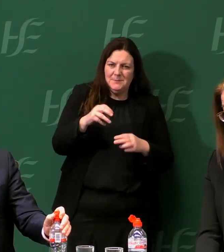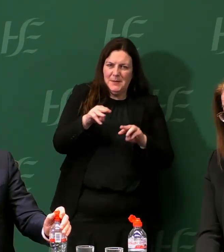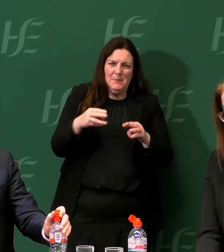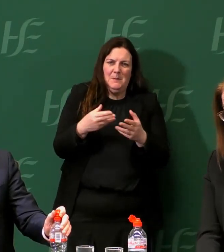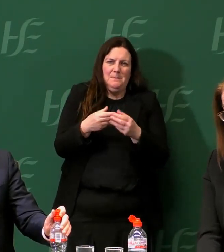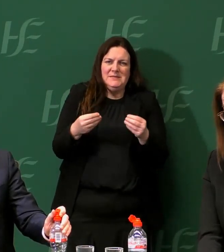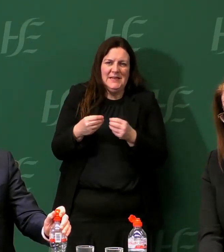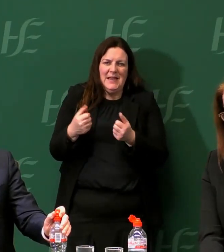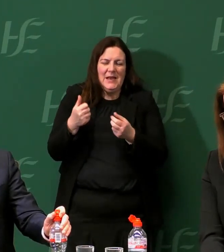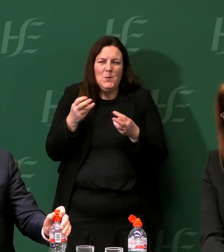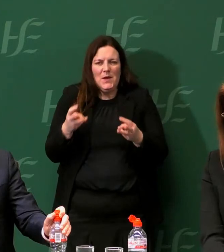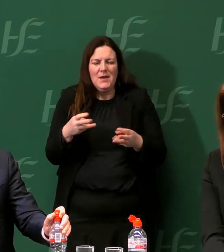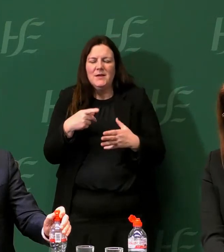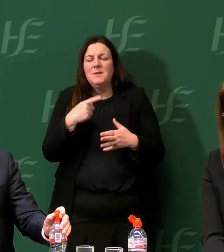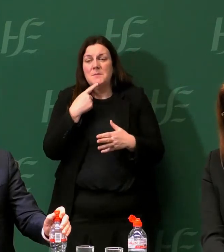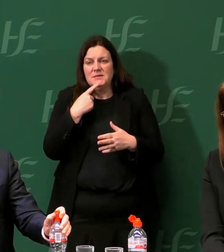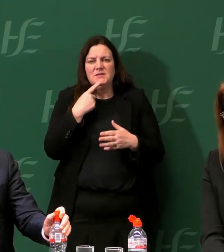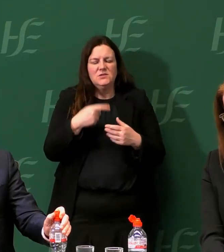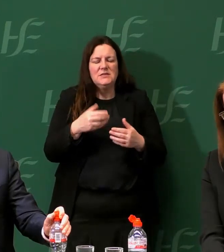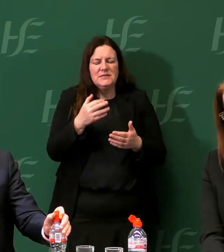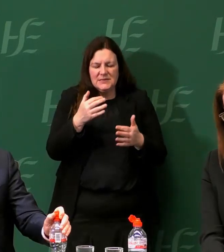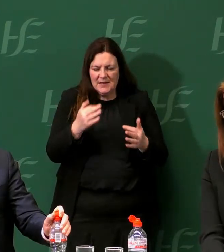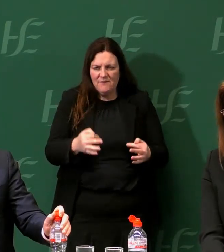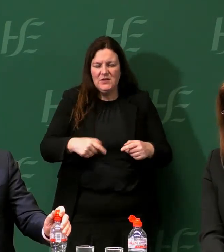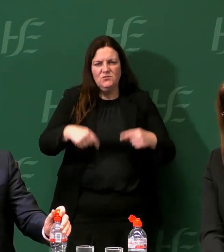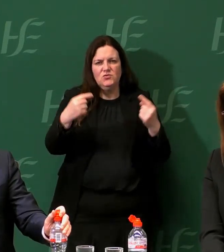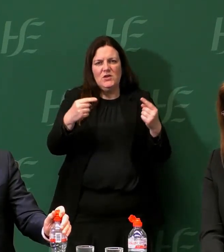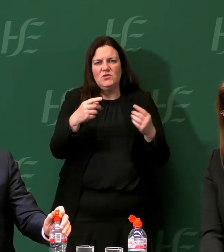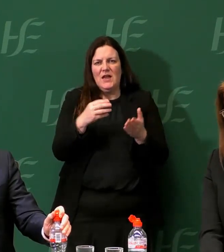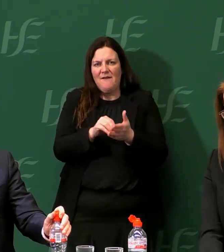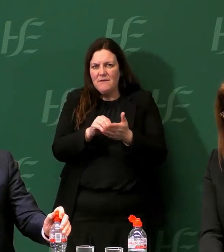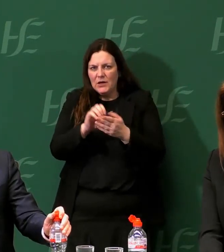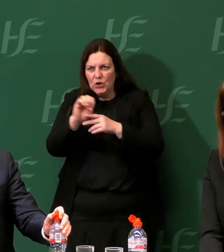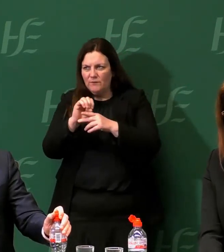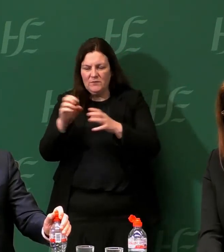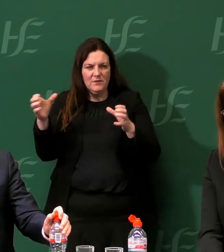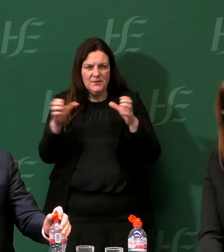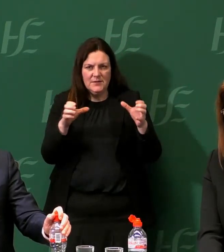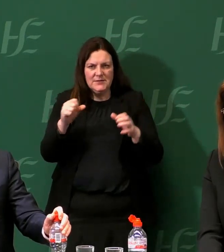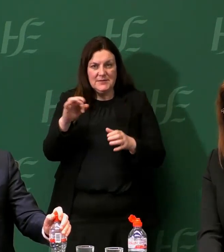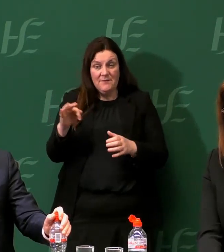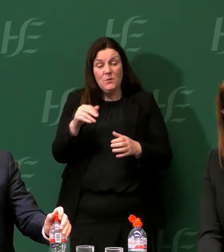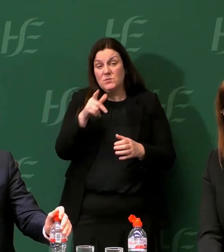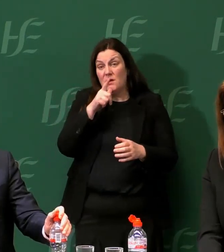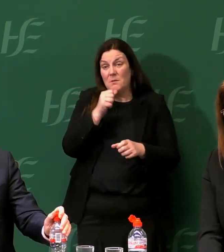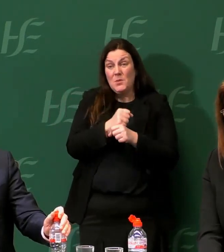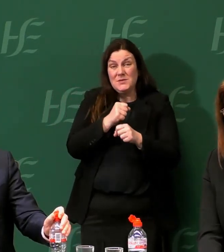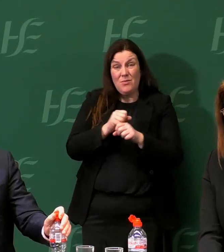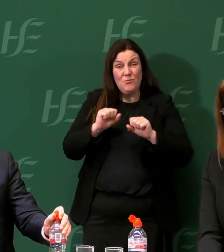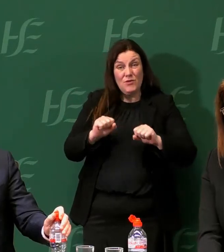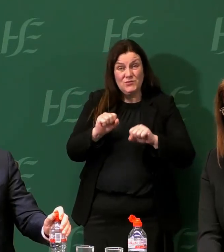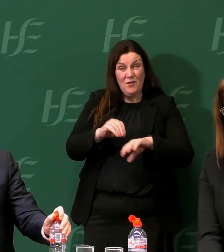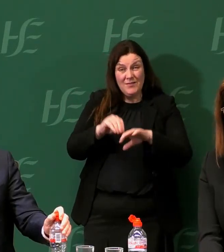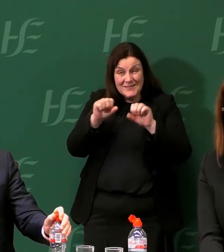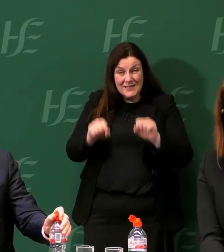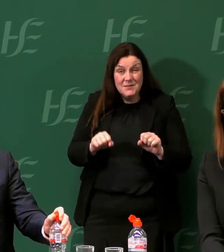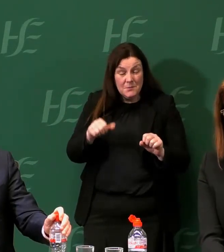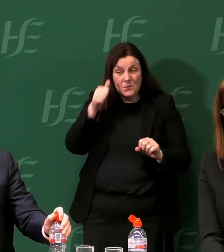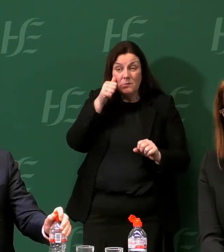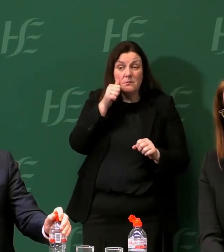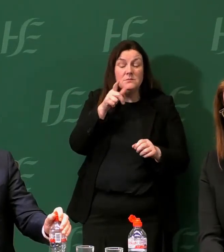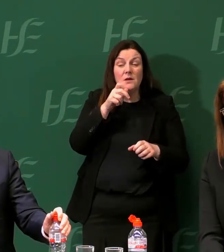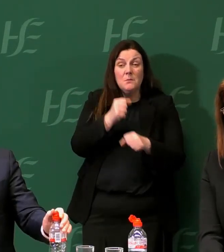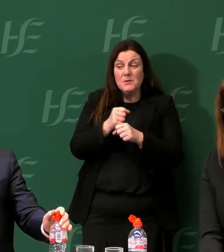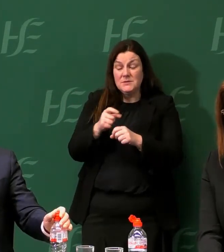it is definitely a challenge for us across the board in terms of having sufficient staff to cover all bases. And just when we're talking about the pressures on systems, as